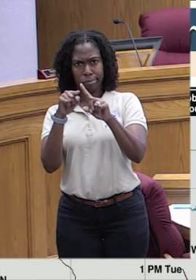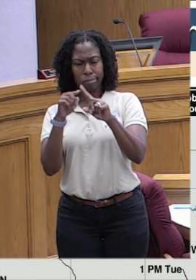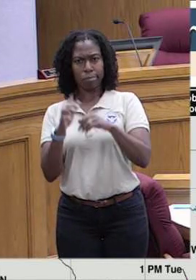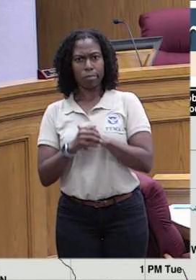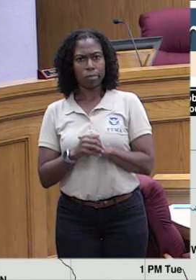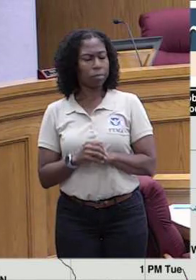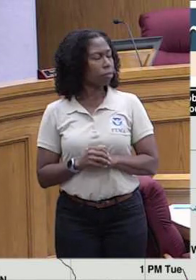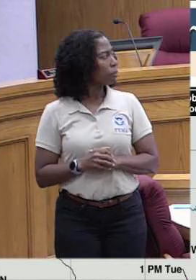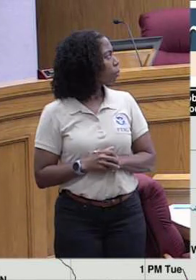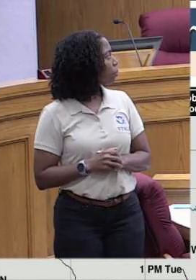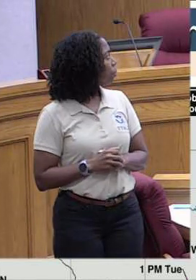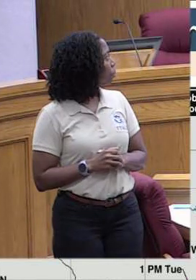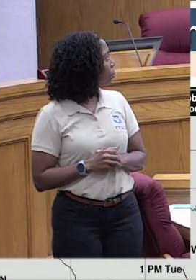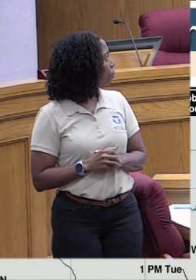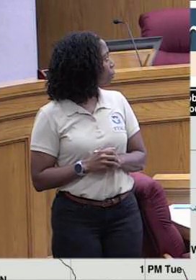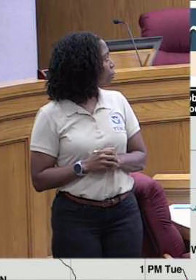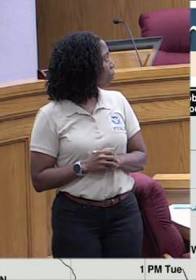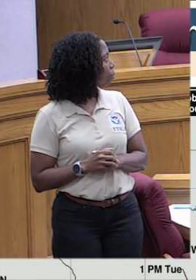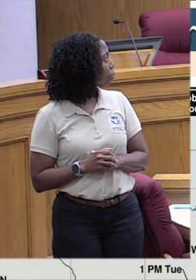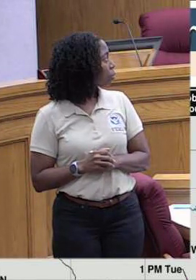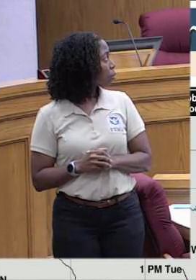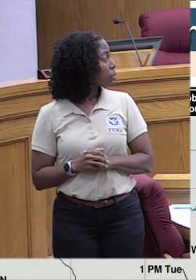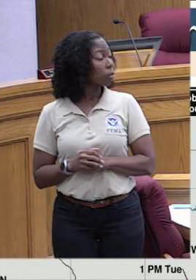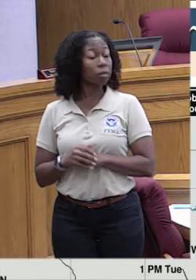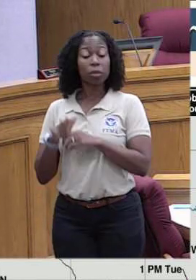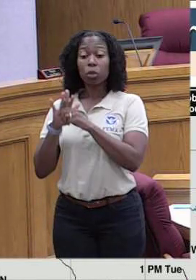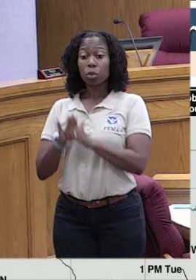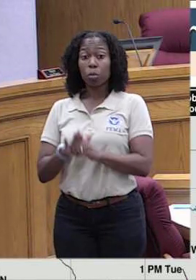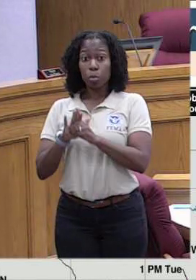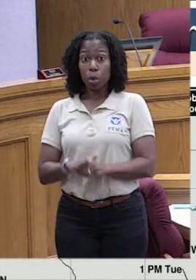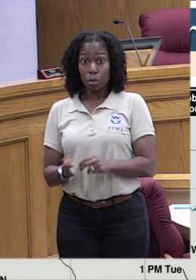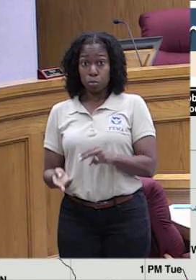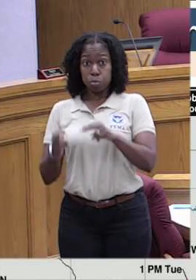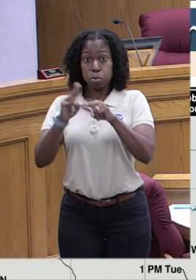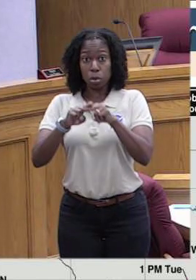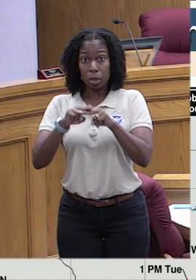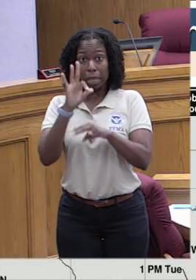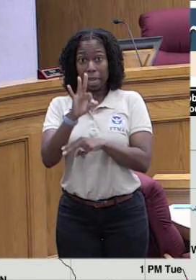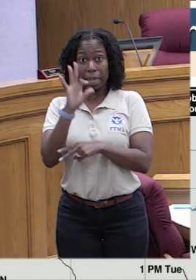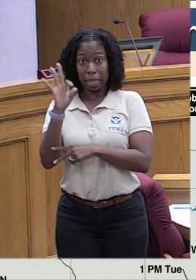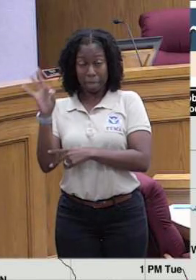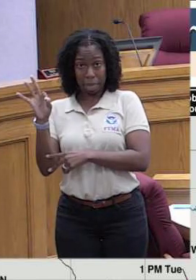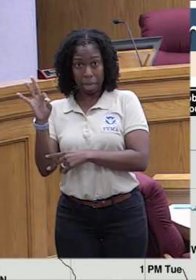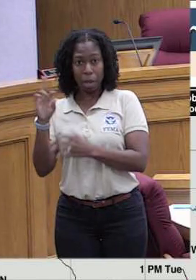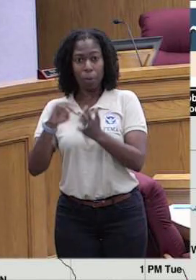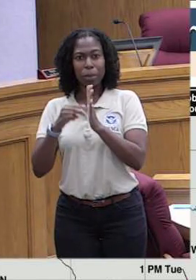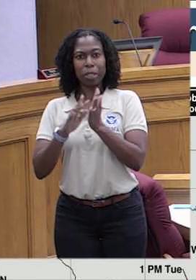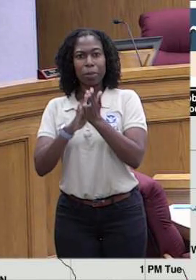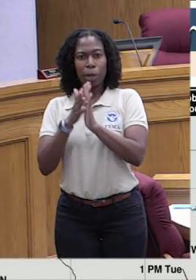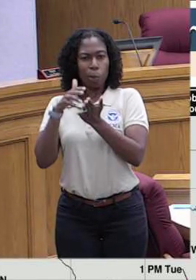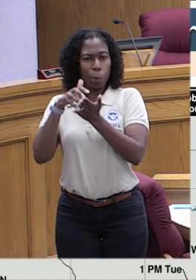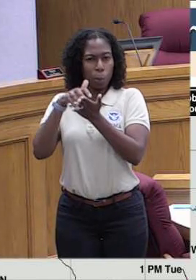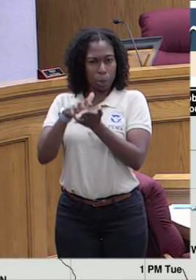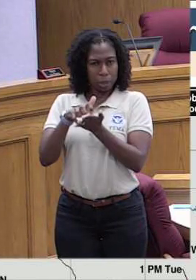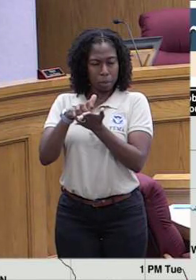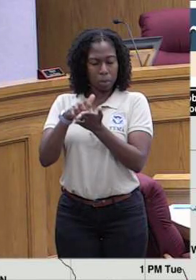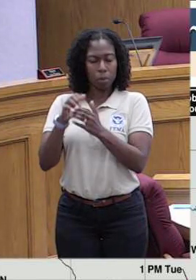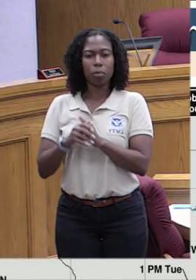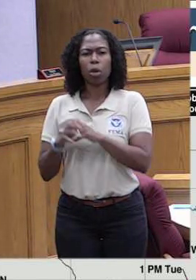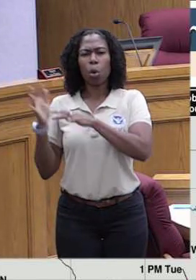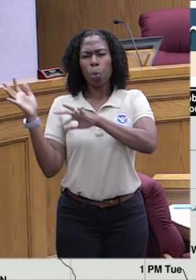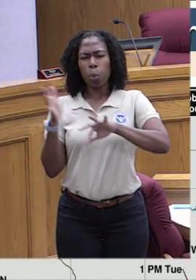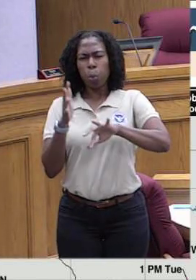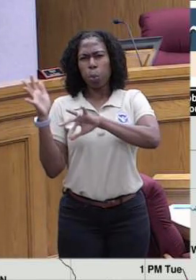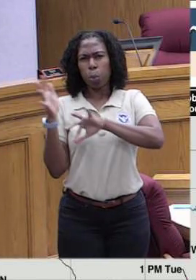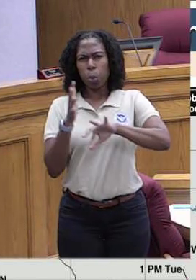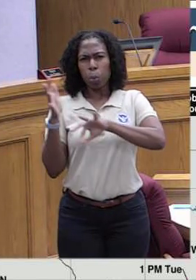96.1 west. The pressure has been getting higher, 999, which means it's getting weaker. The sustained winds have